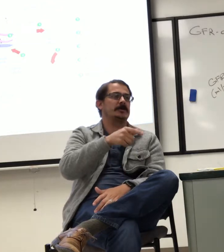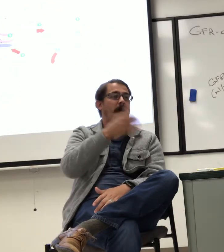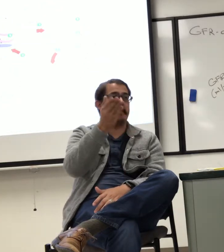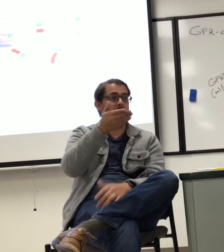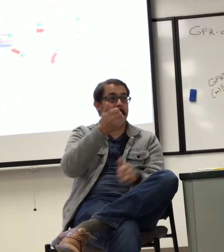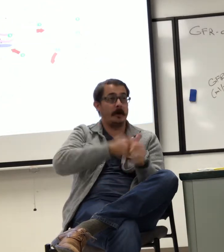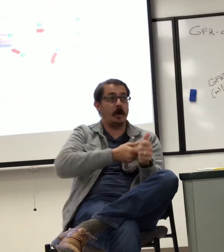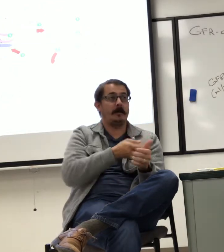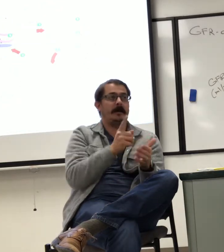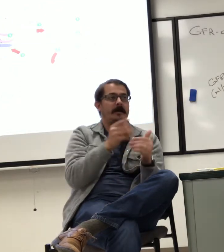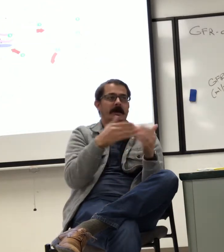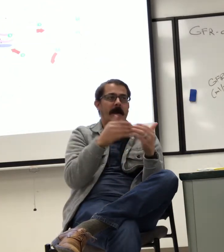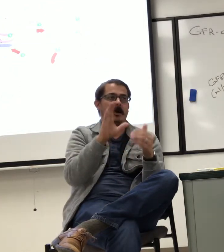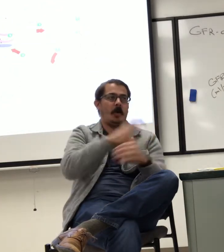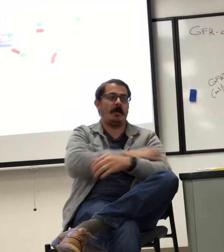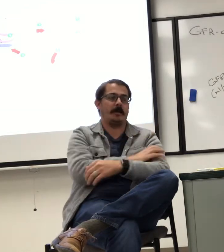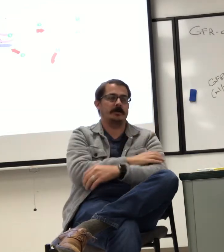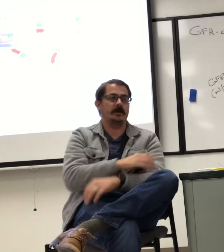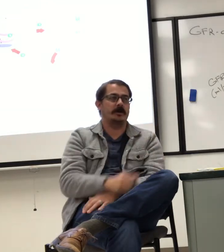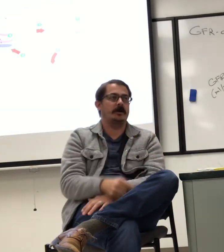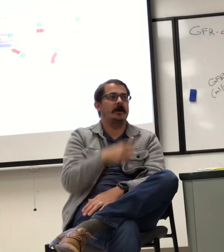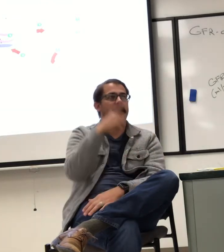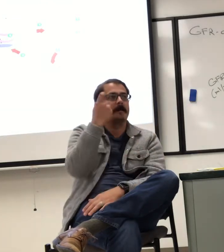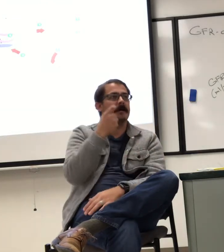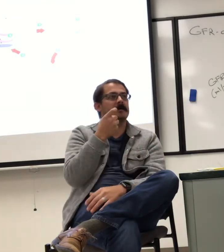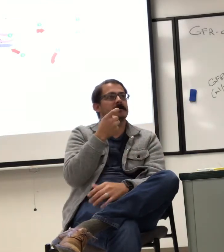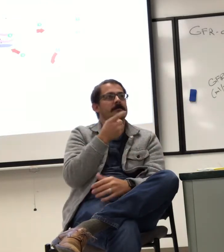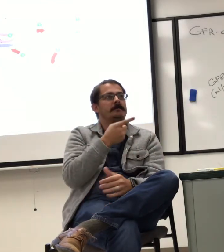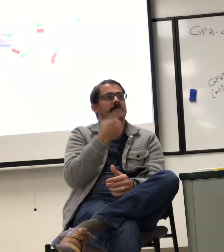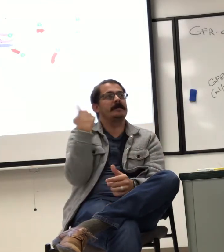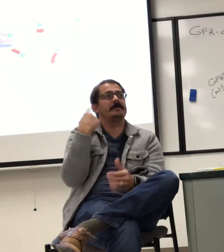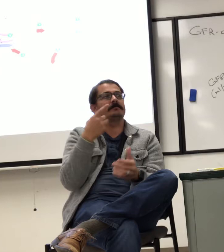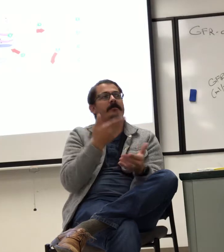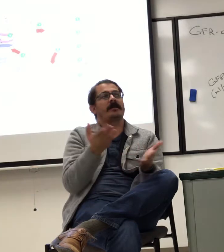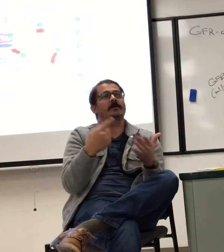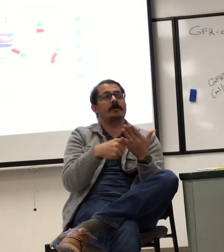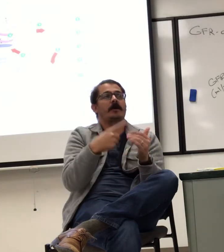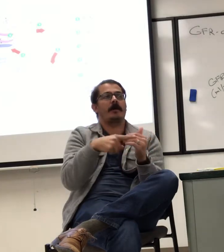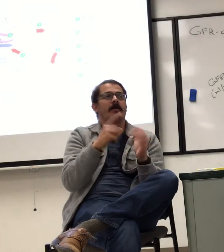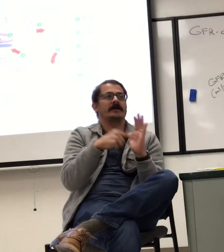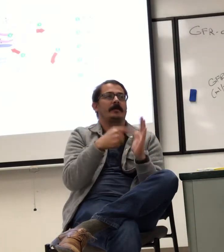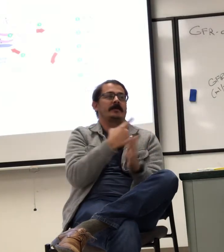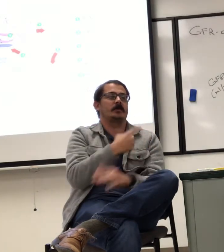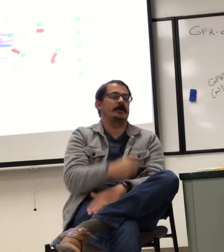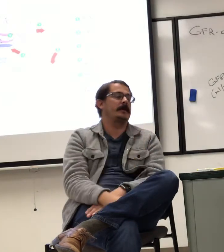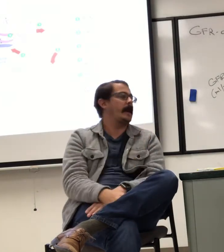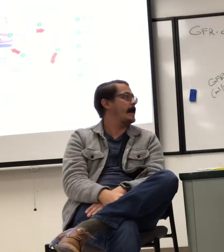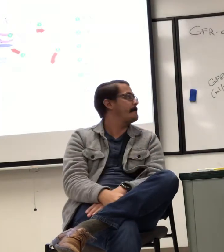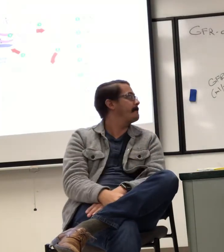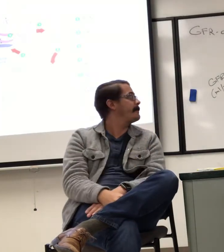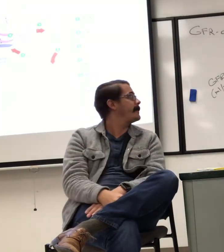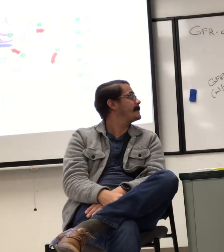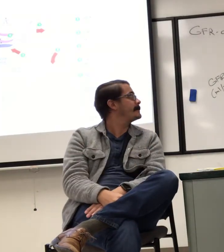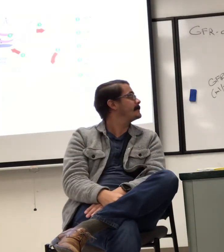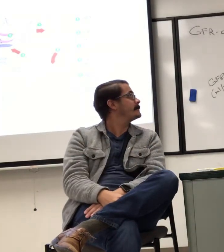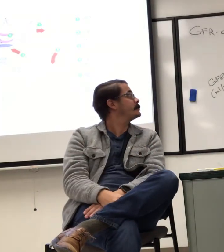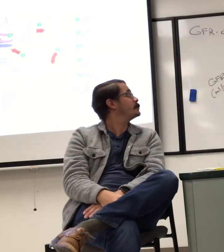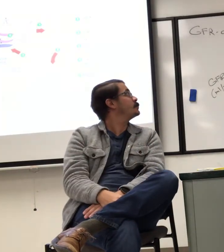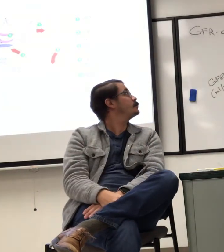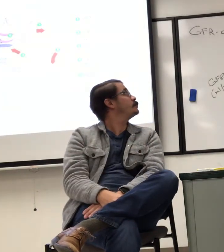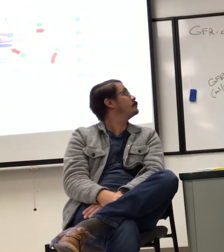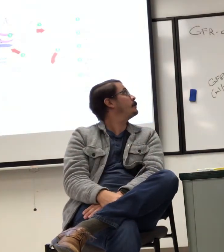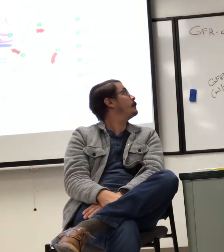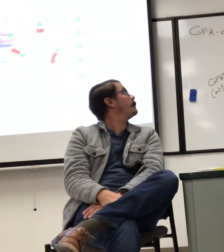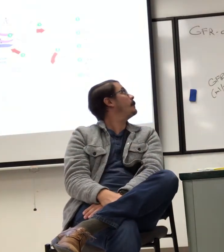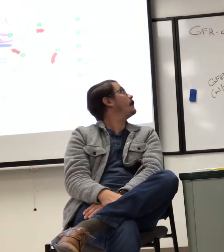what the blood pressure is doing because of these mechanisms we're going to go through, like for example this one. Let's first study this